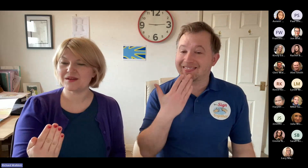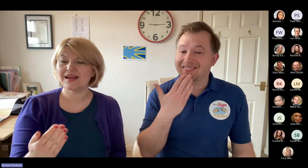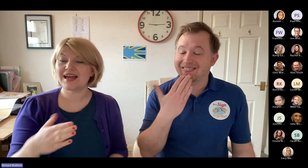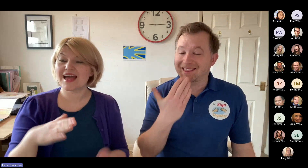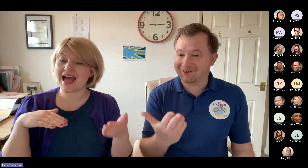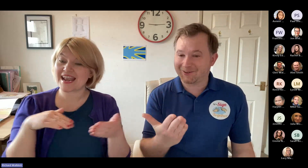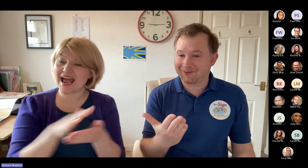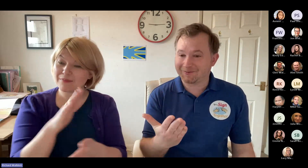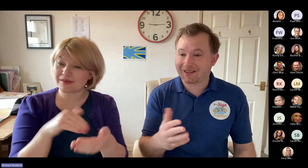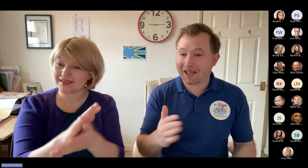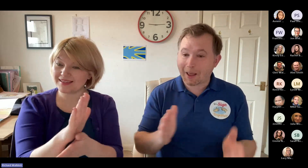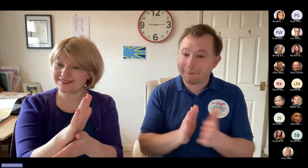you and happy